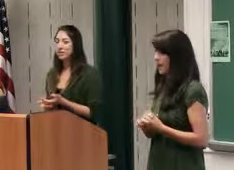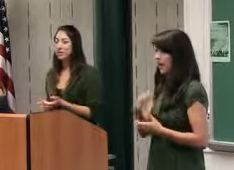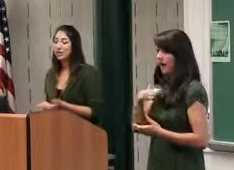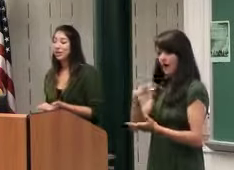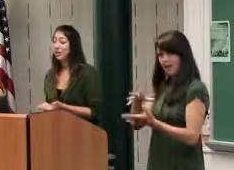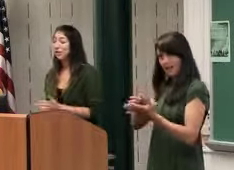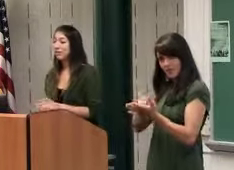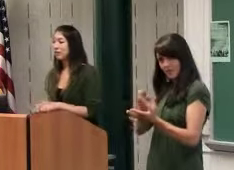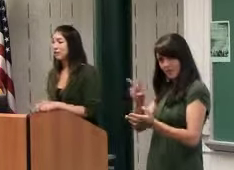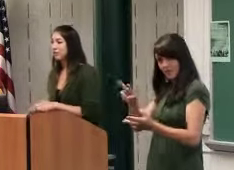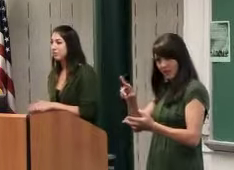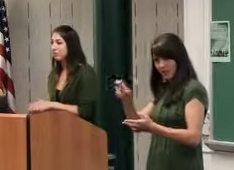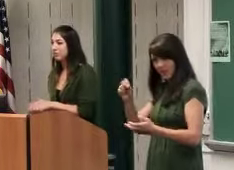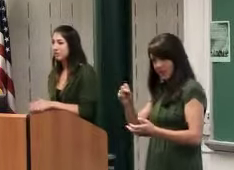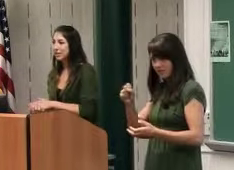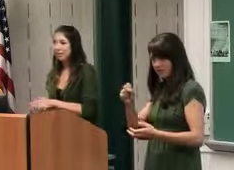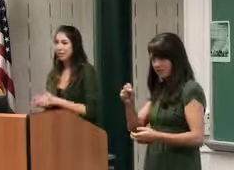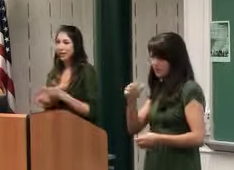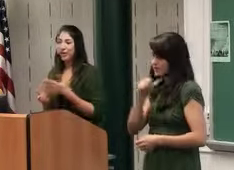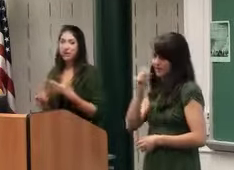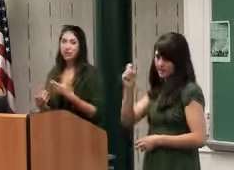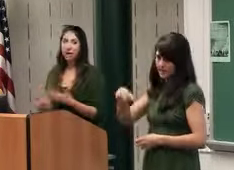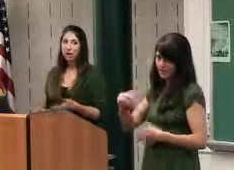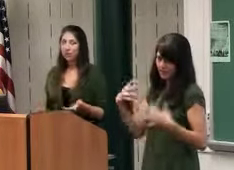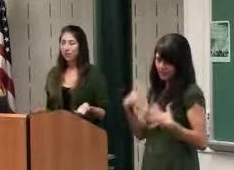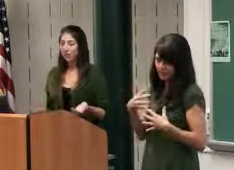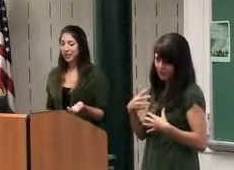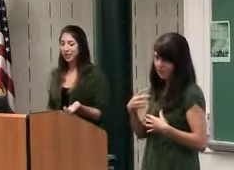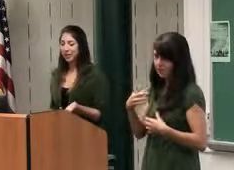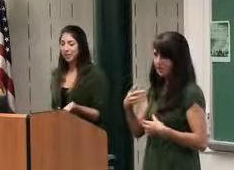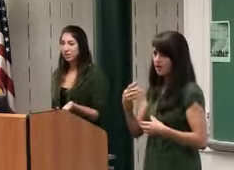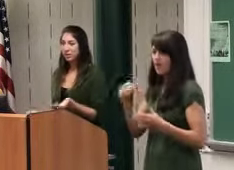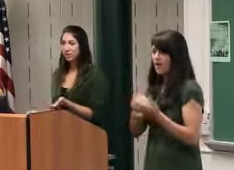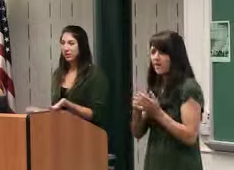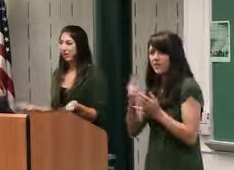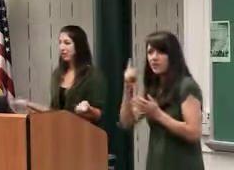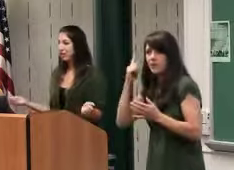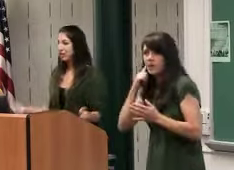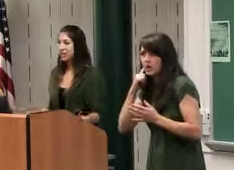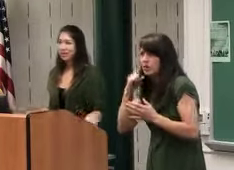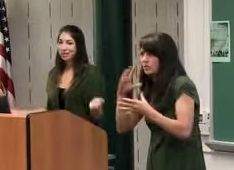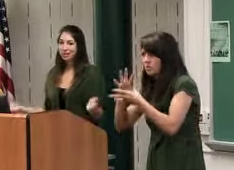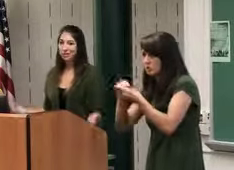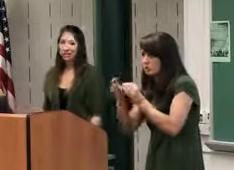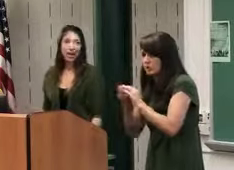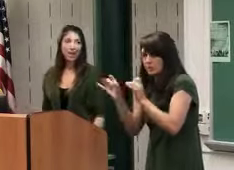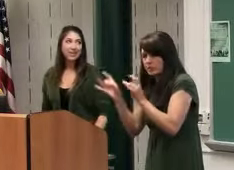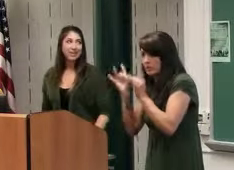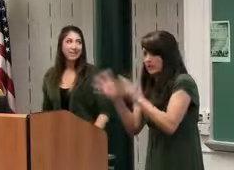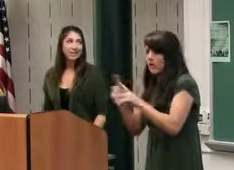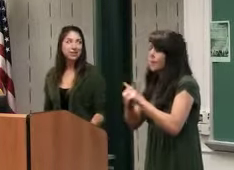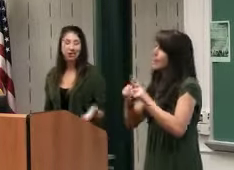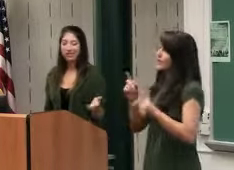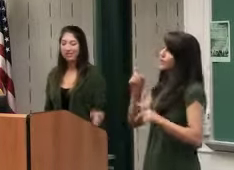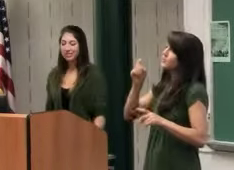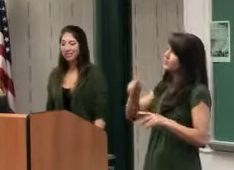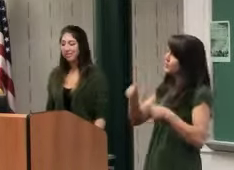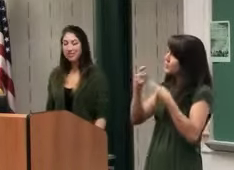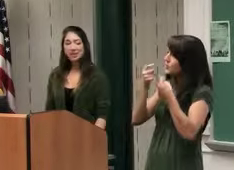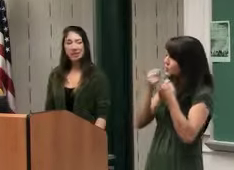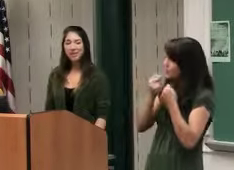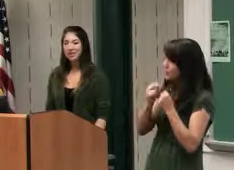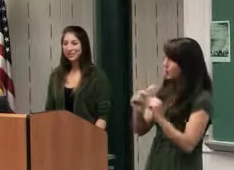BRS shouldn't be something that you're afraid of. We hear all these awful stories about them, but really, you should try it. It was kind